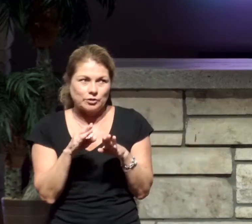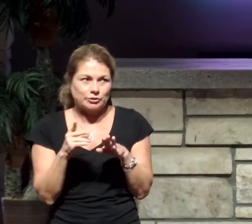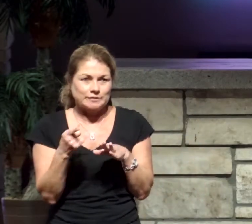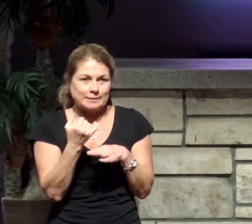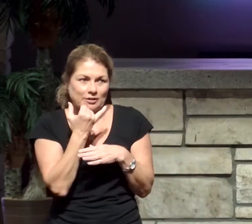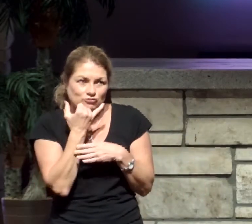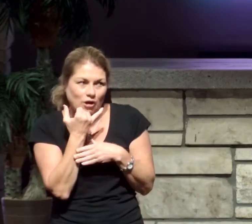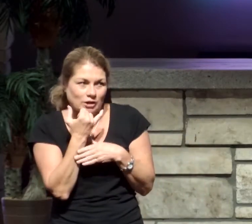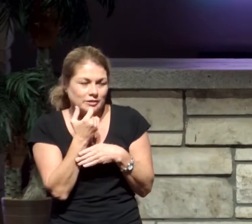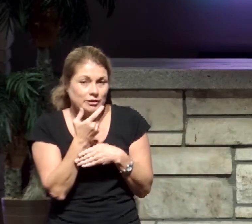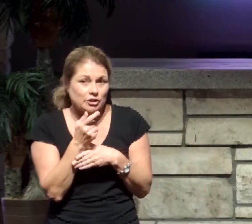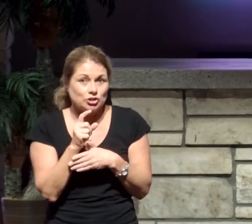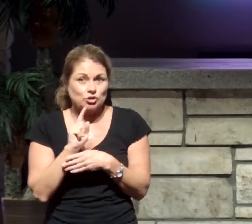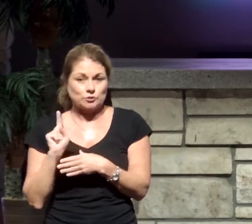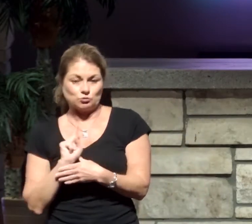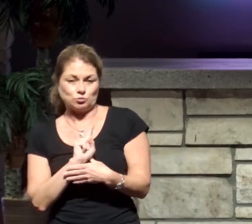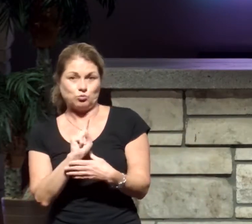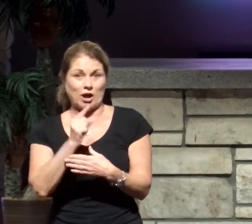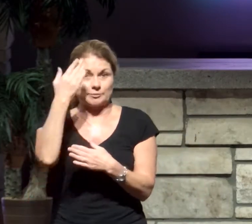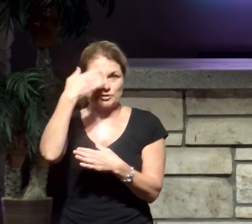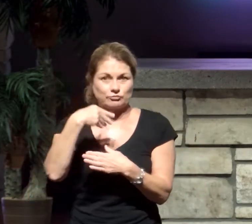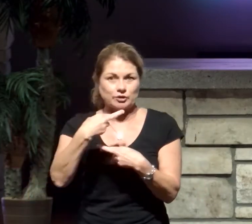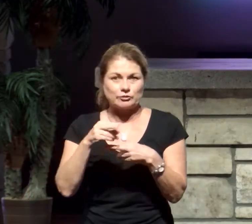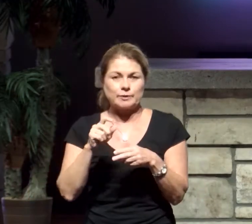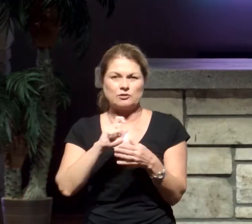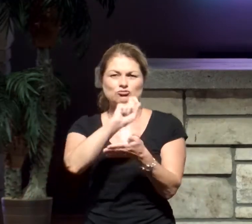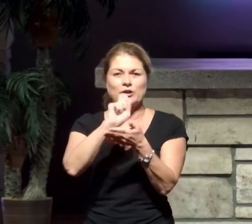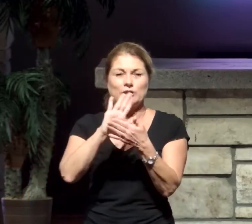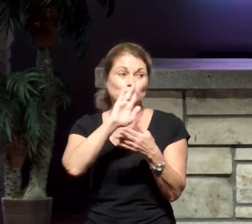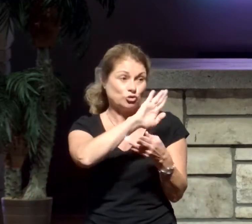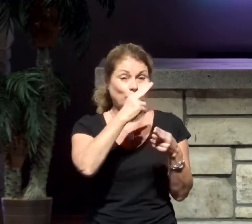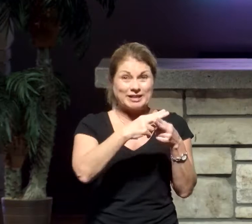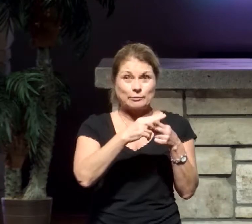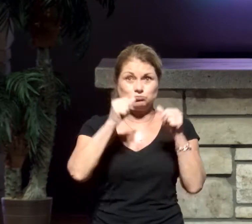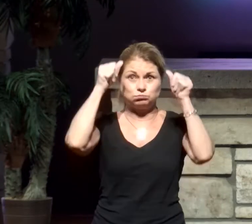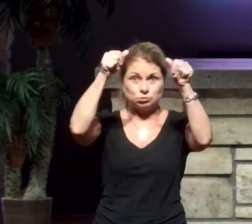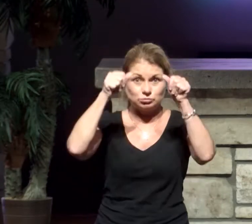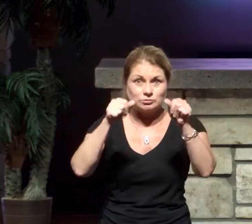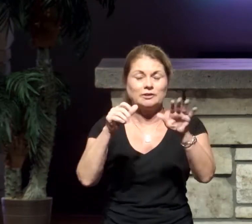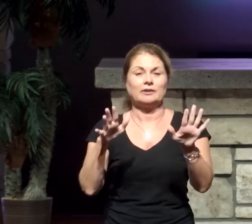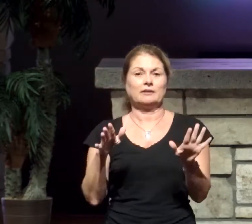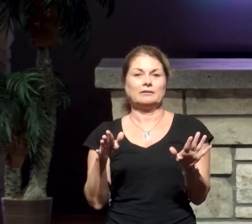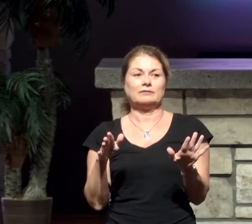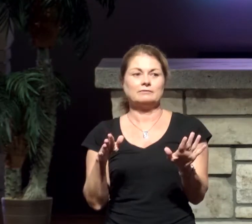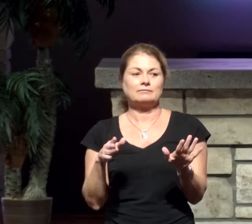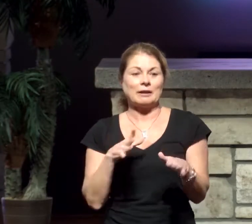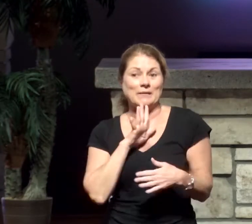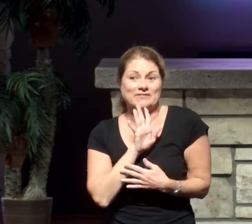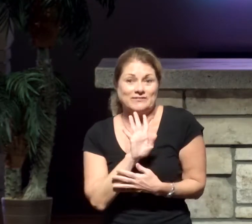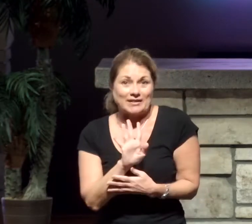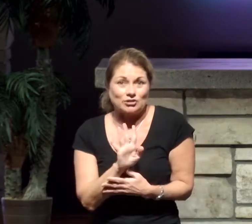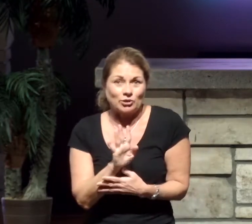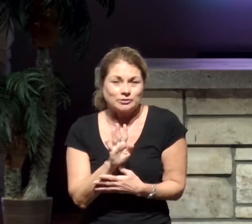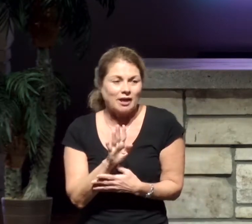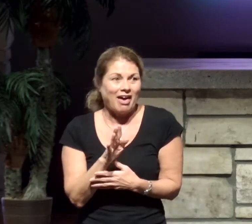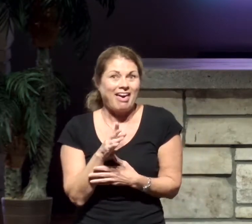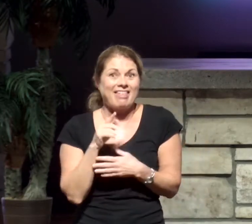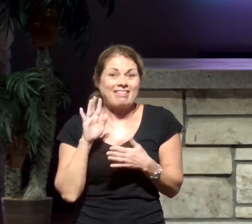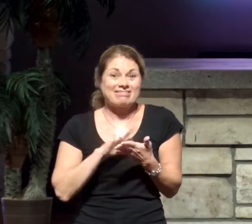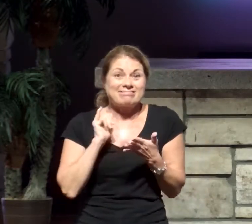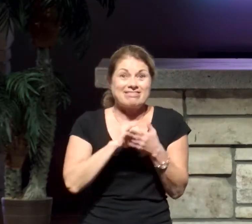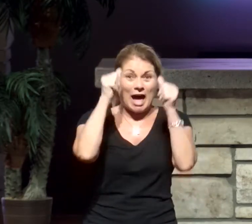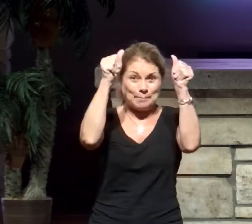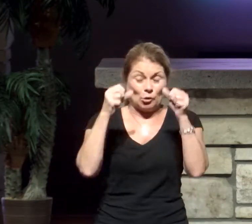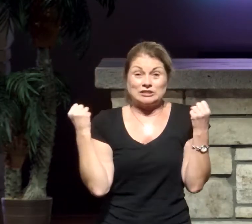of the room and she would write your name on that clipboard. Now, as a 5-year-old kid, that clipboard scared me to